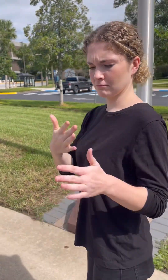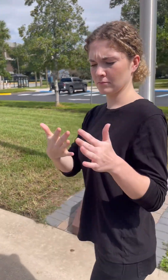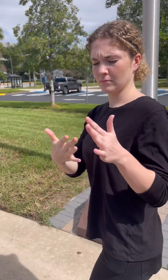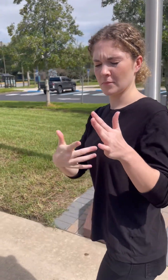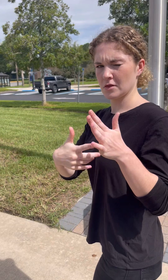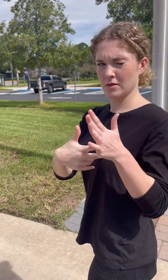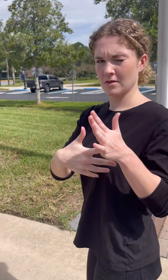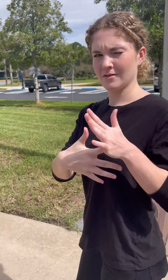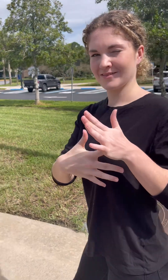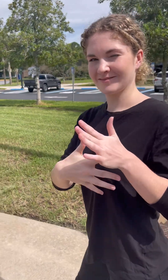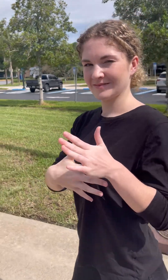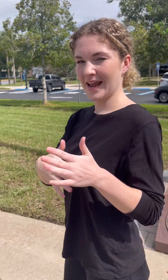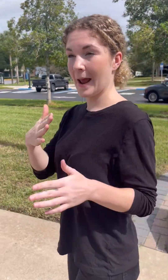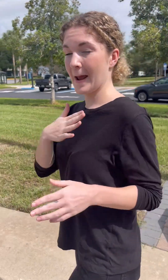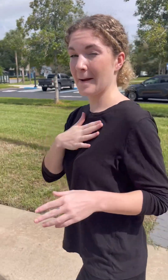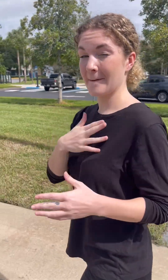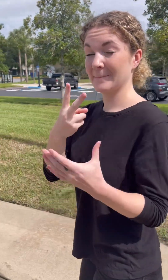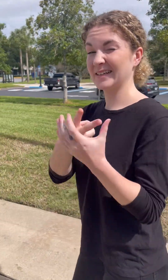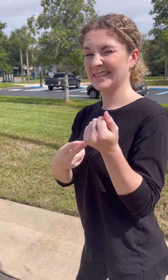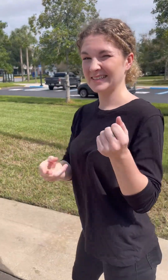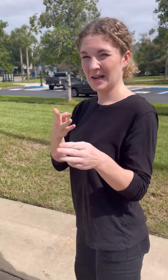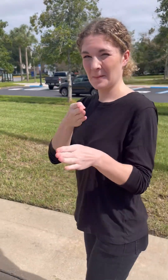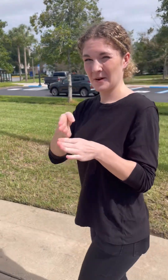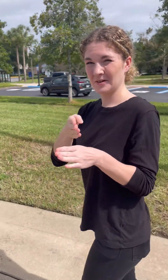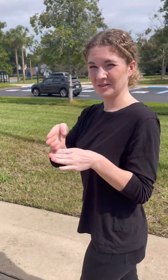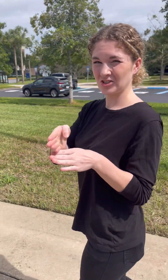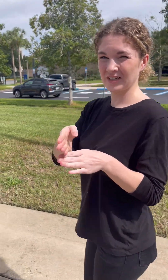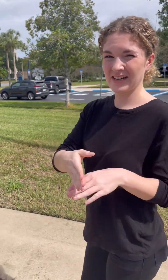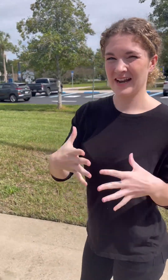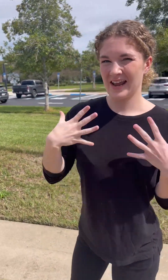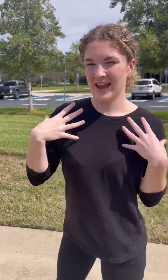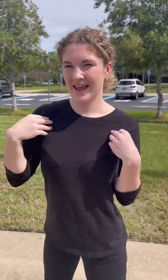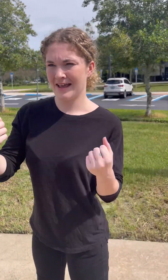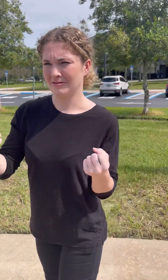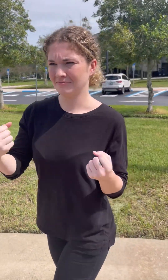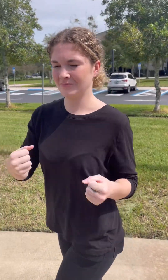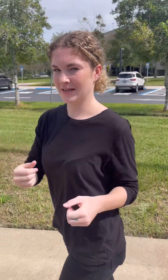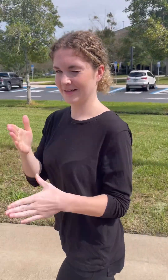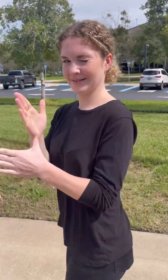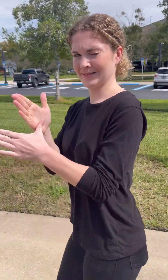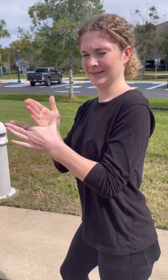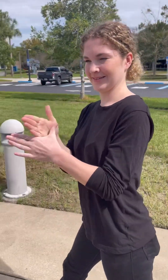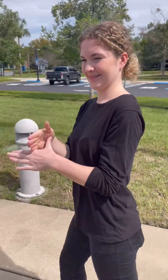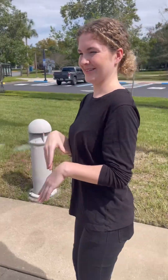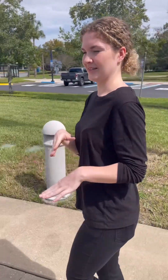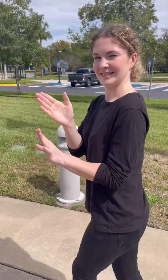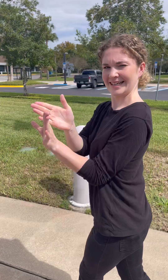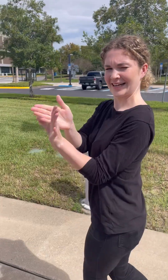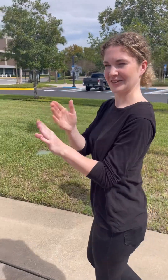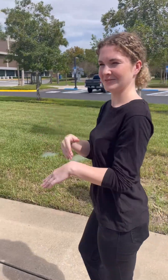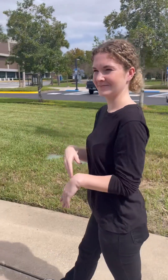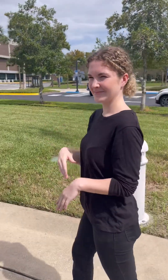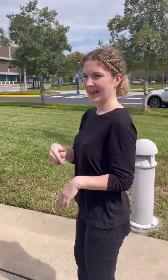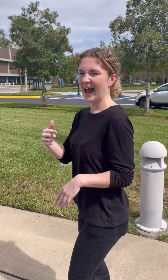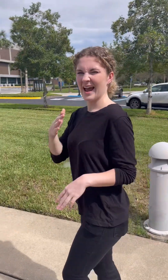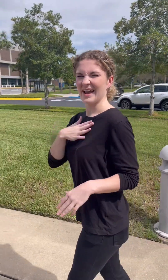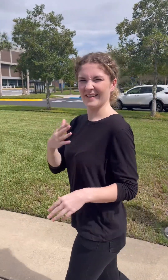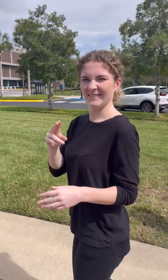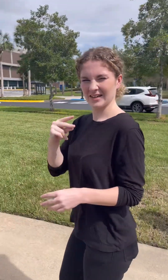I'm double majoring in health administration and psychology. I have quite a few jobs across campus, one being a tour guide. Yes, this